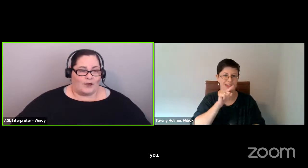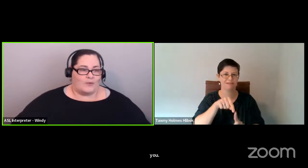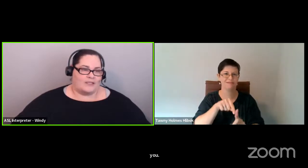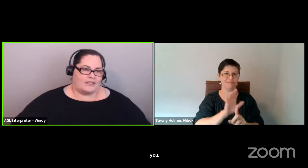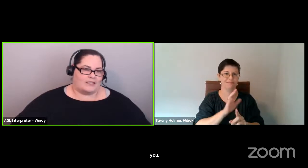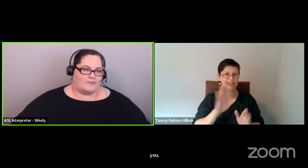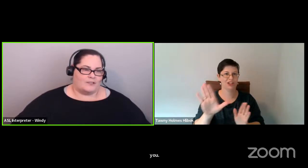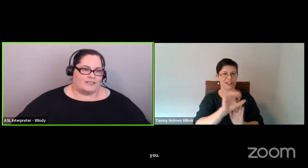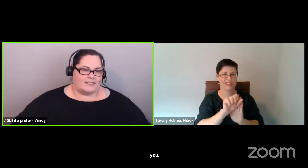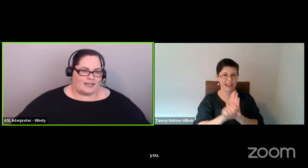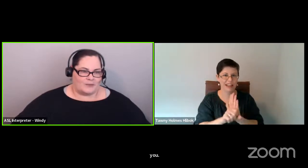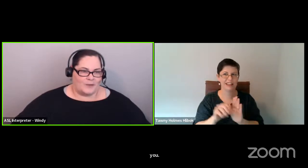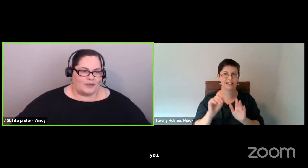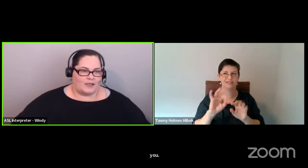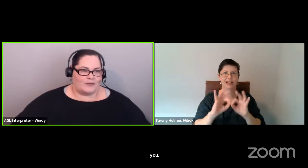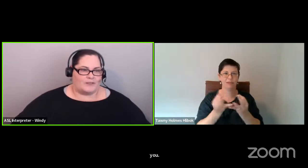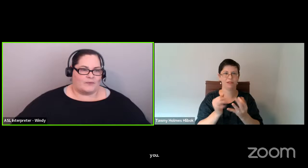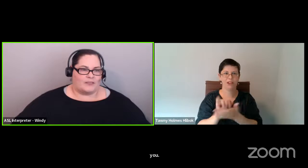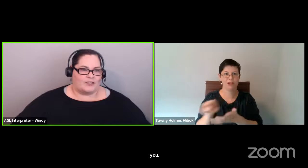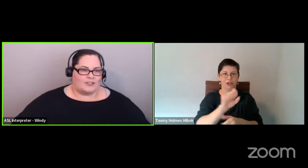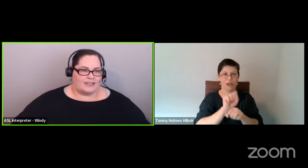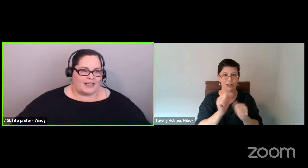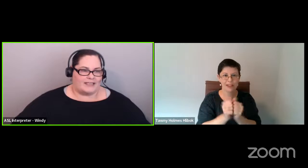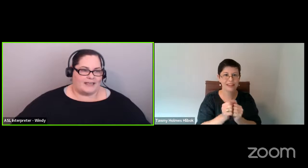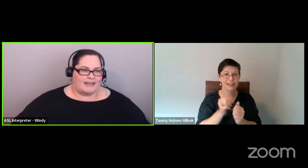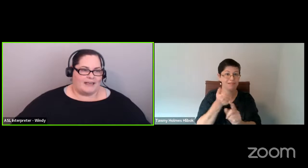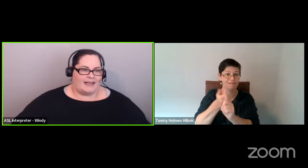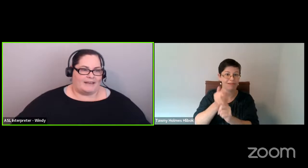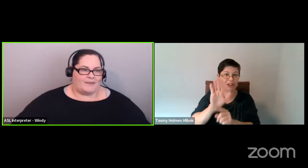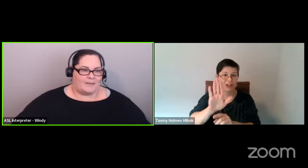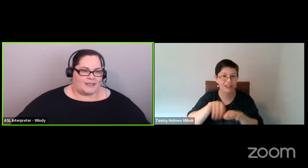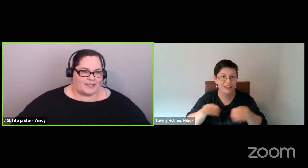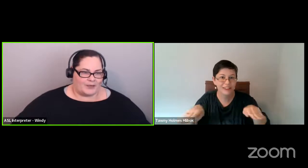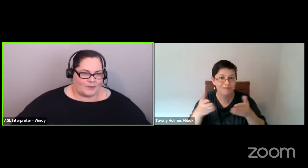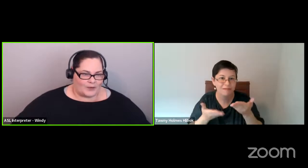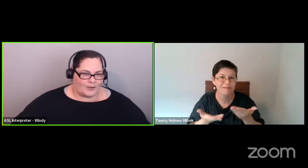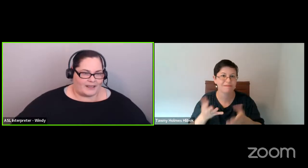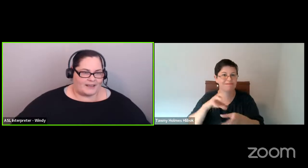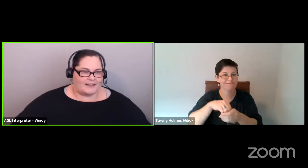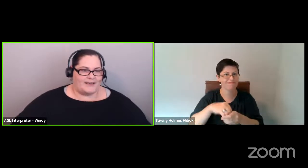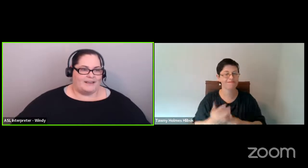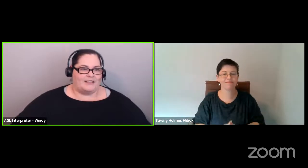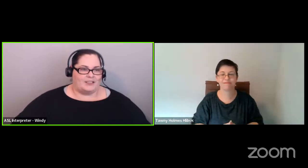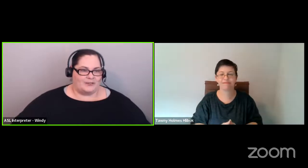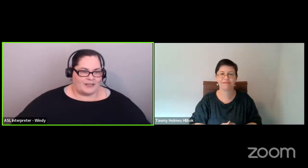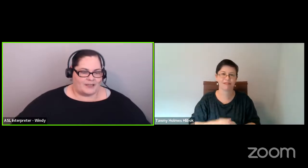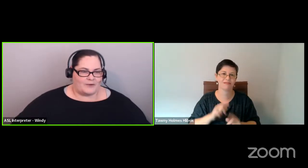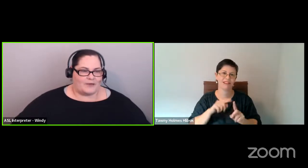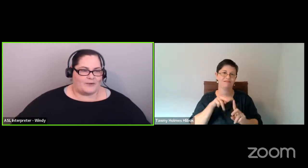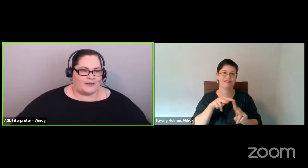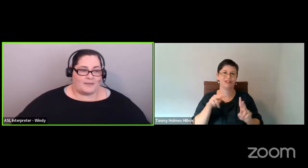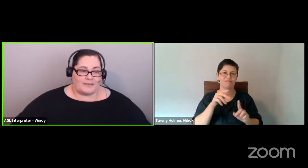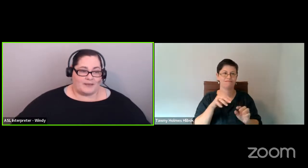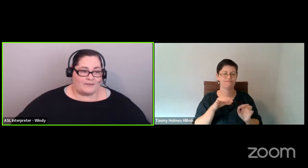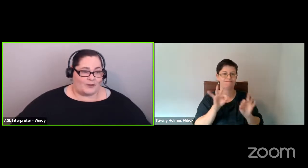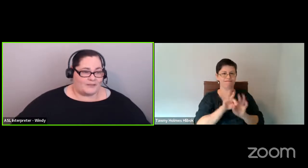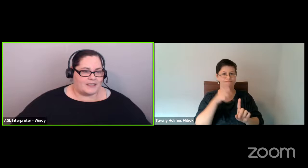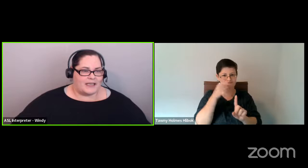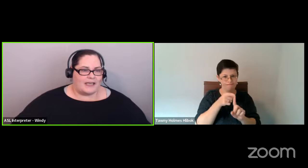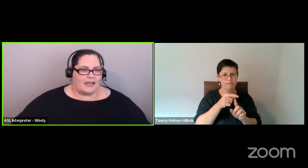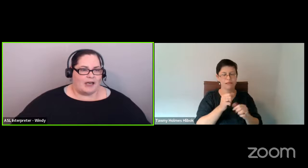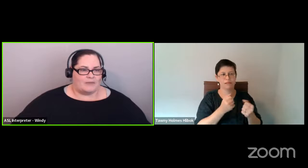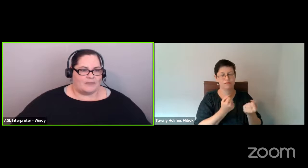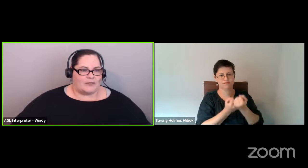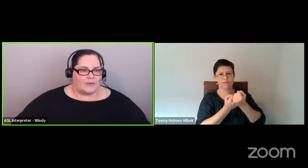we're going to go where the task force decides we want to go. So each state and the families that you work with and the children that you work with might be